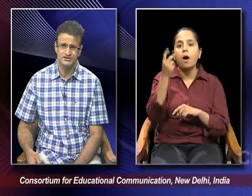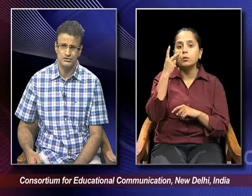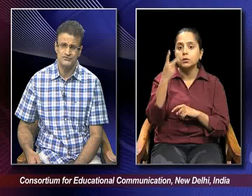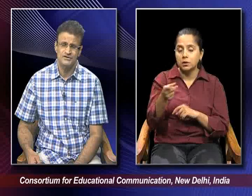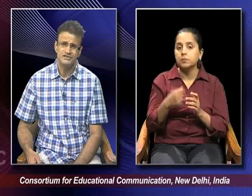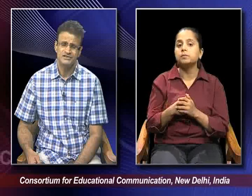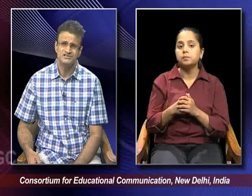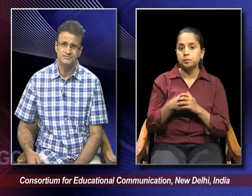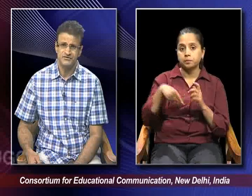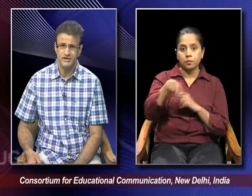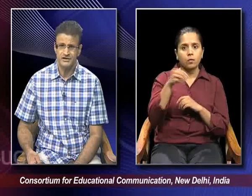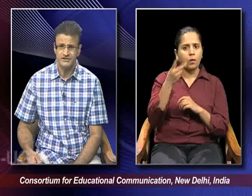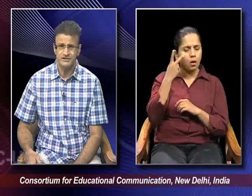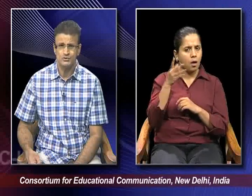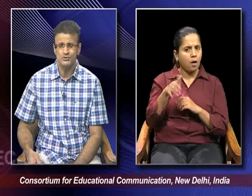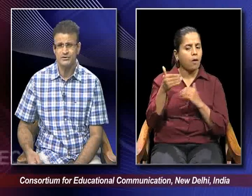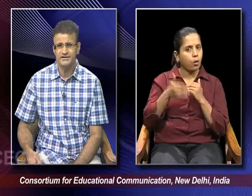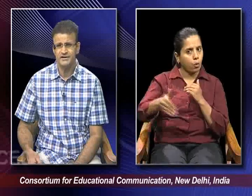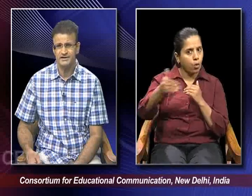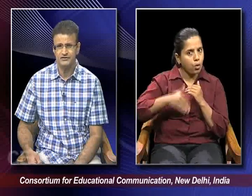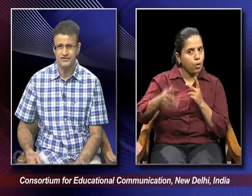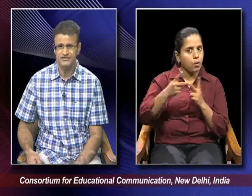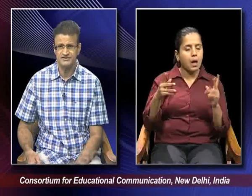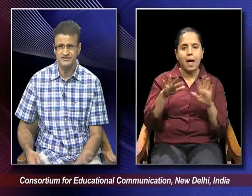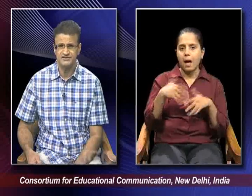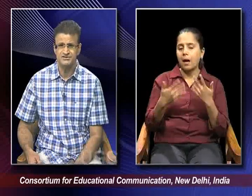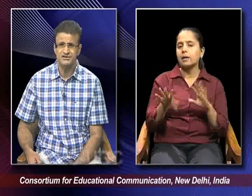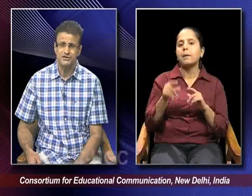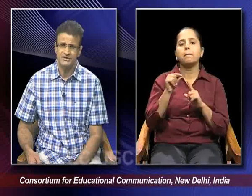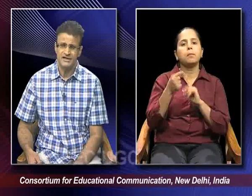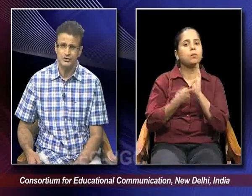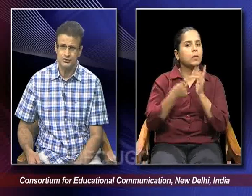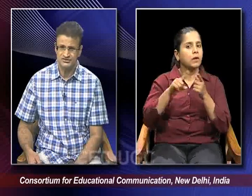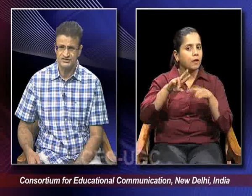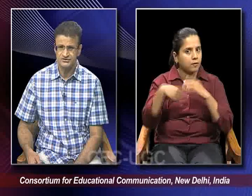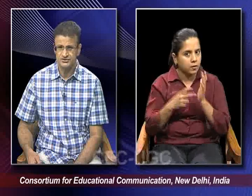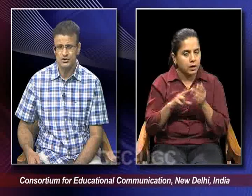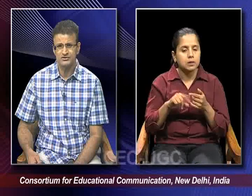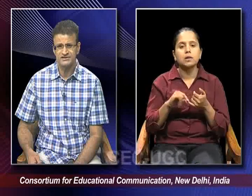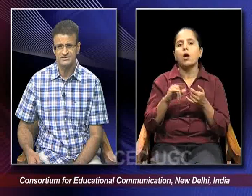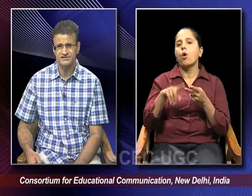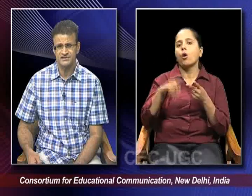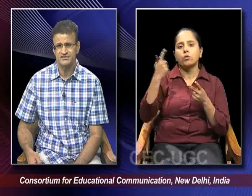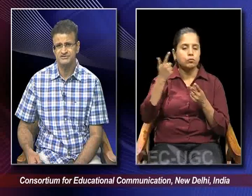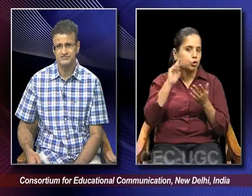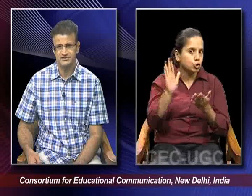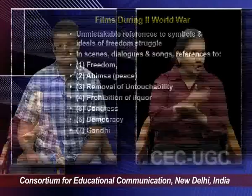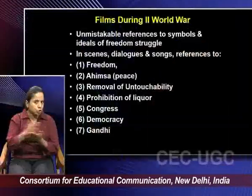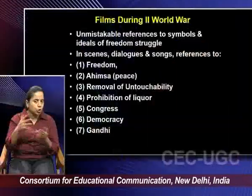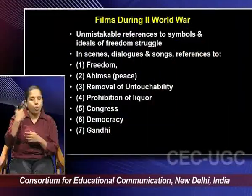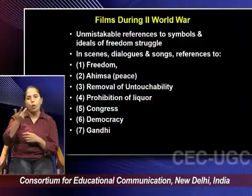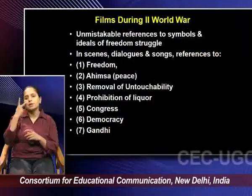kinds of things, they were being continued, any kind of references, dialogue, scenes, songs, etc., which